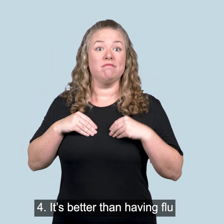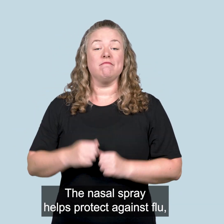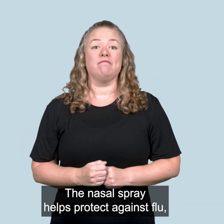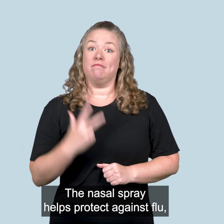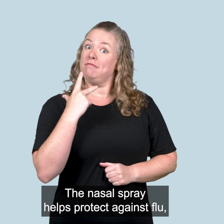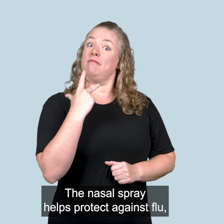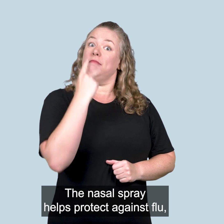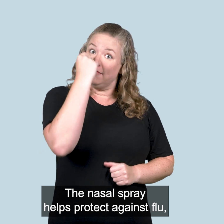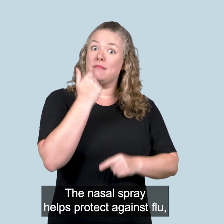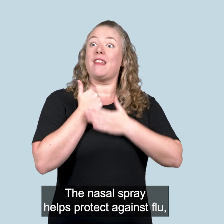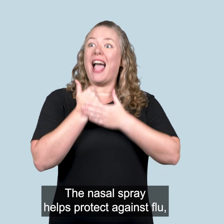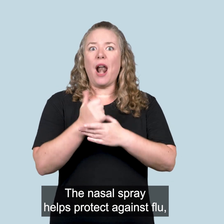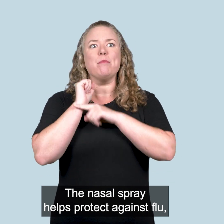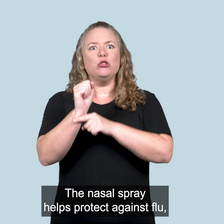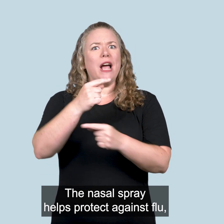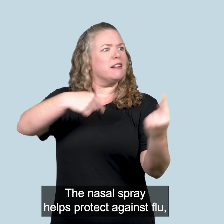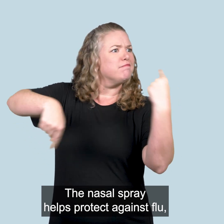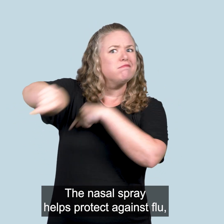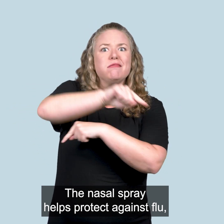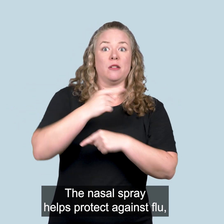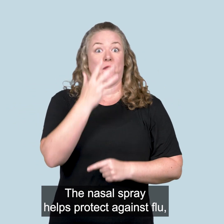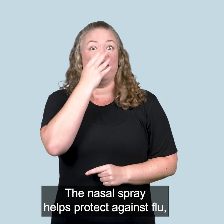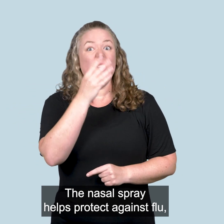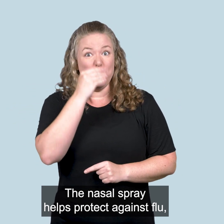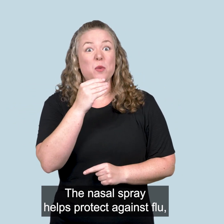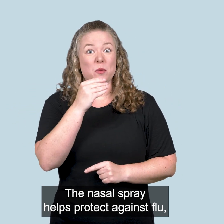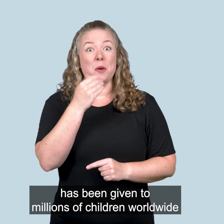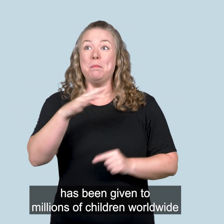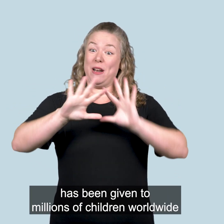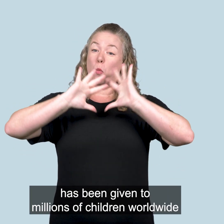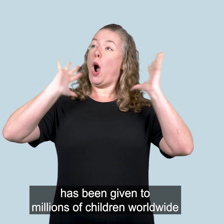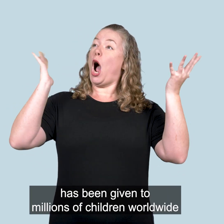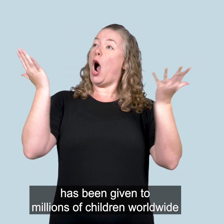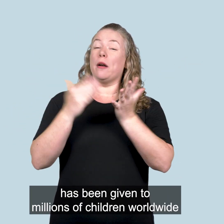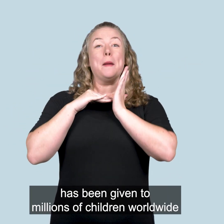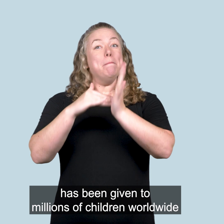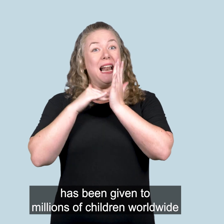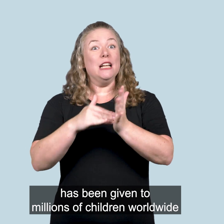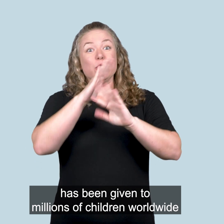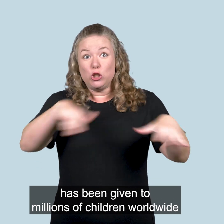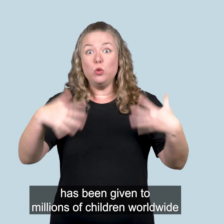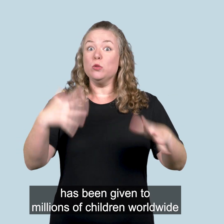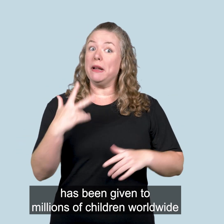The nasal spray helps protect against flu, has been given to millions of children